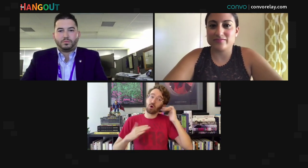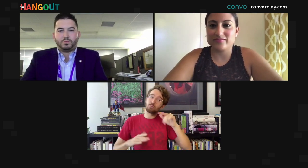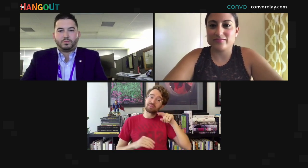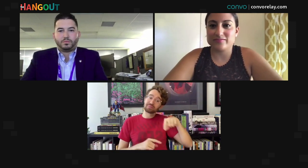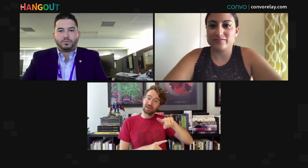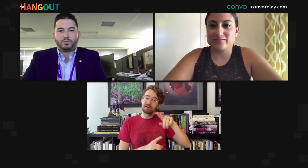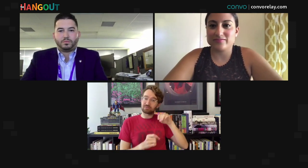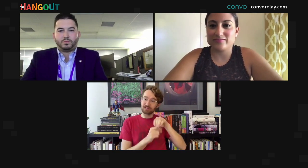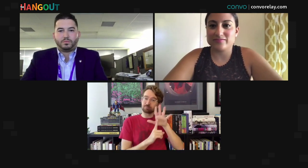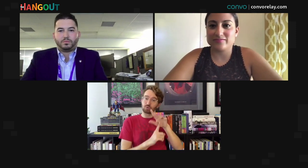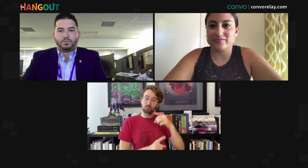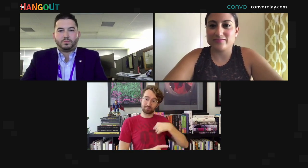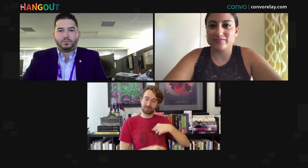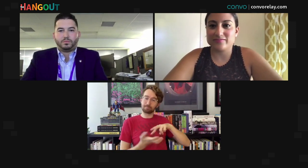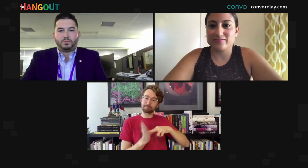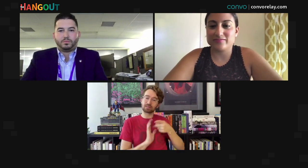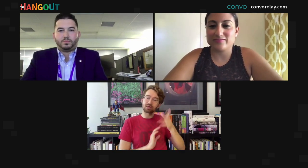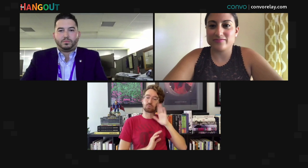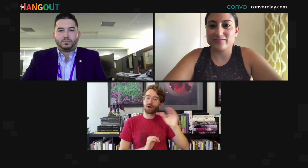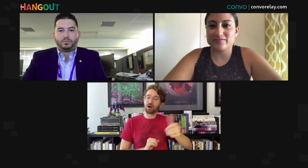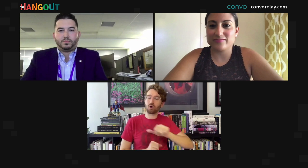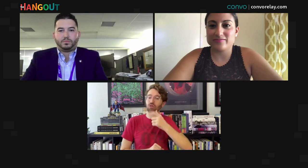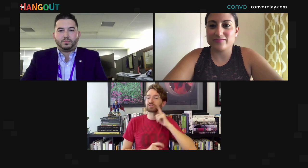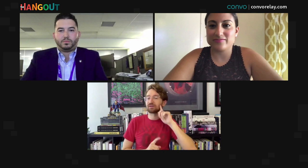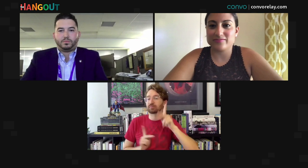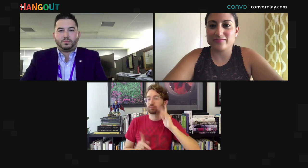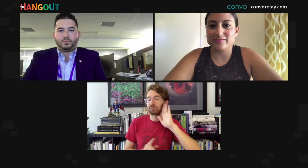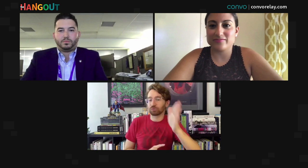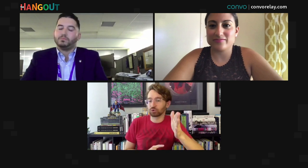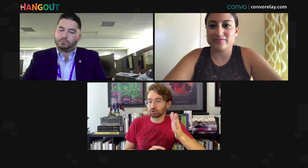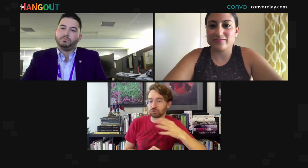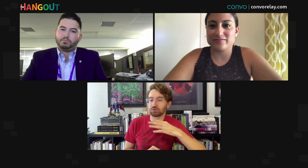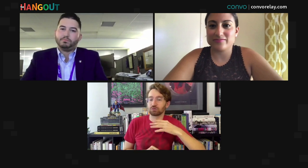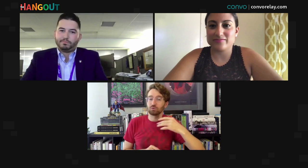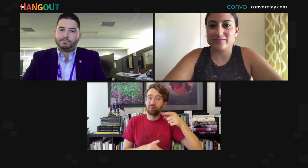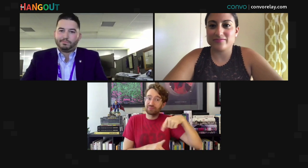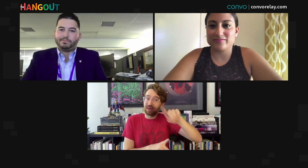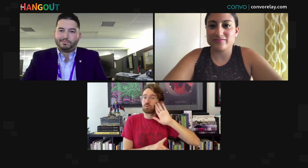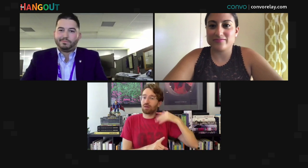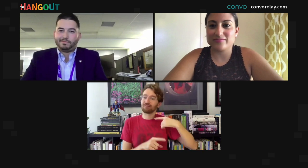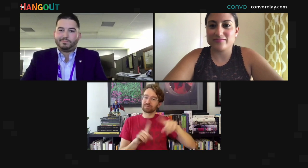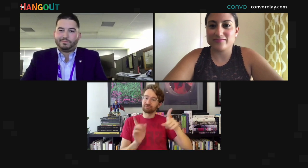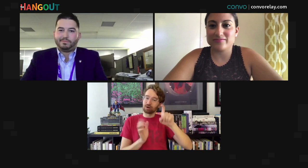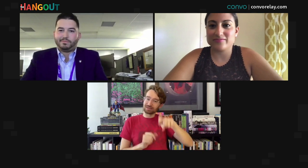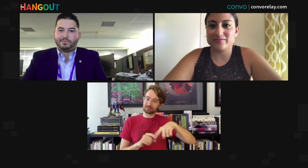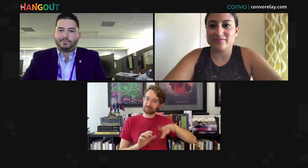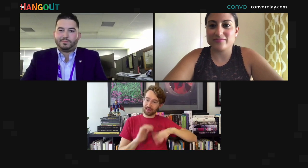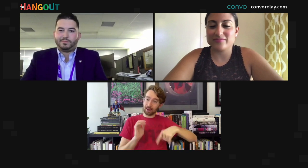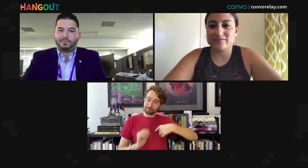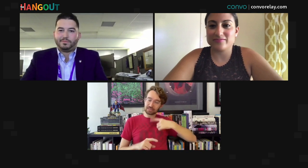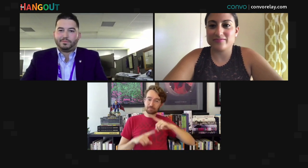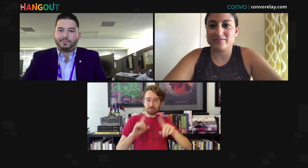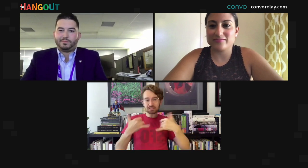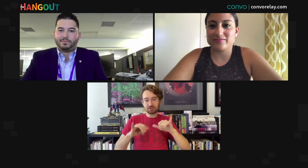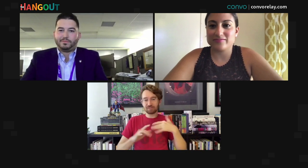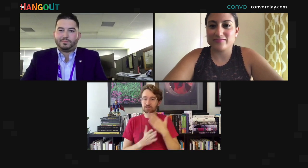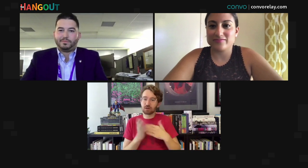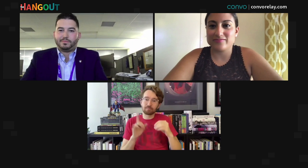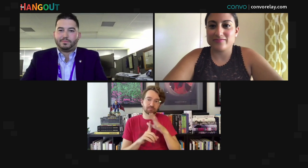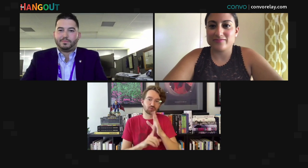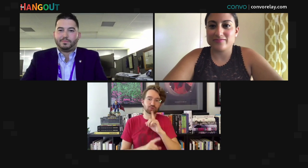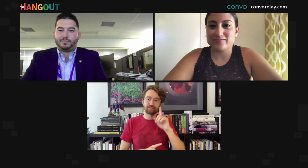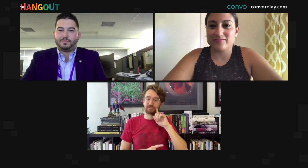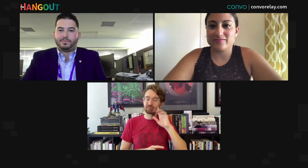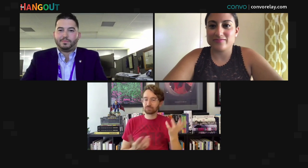with, or the people that I work with for a long time, they know that. So hopefully they've been exposed to me. So now they're going to hire other deaf people in the future and they're going to have